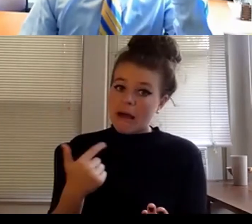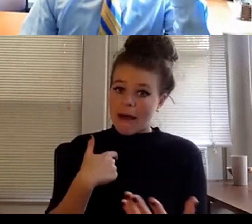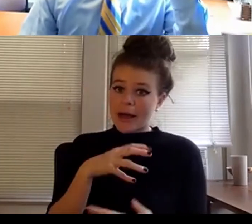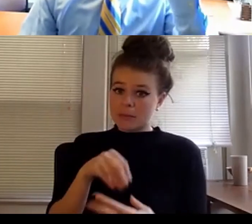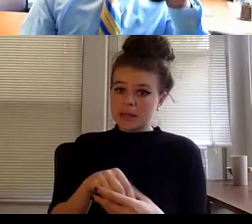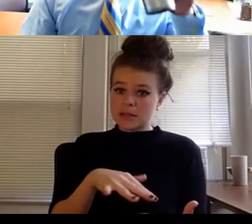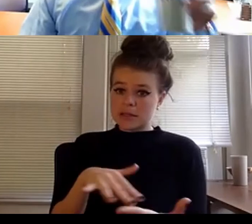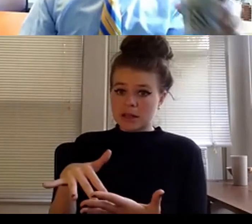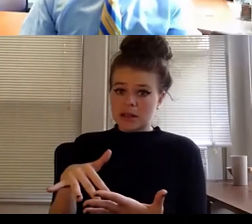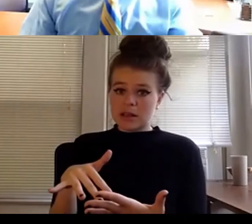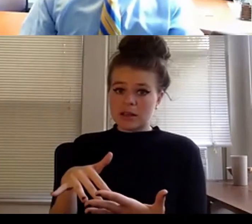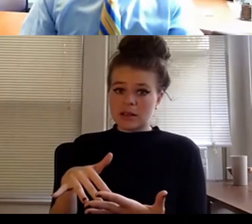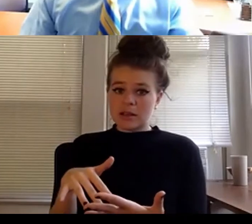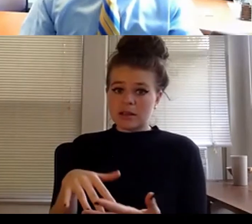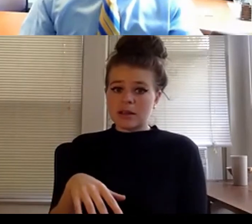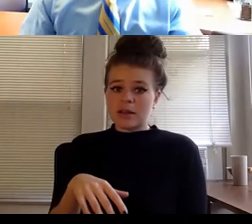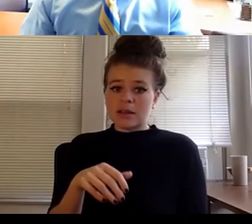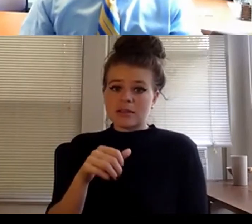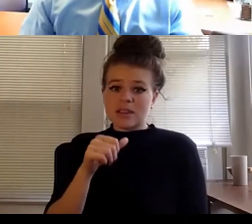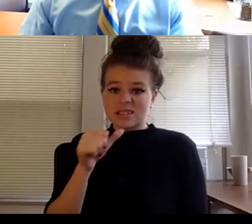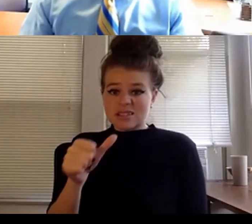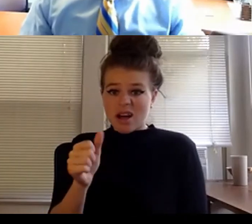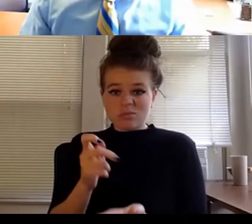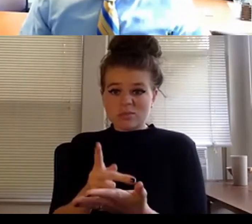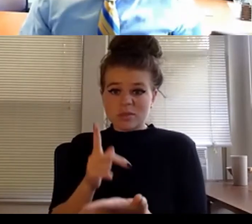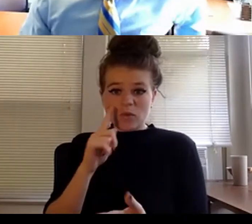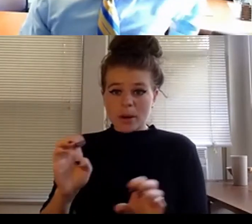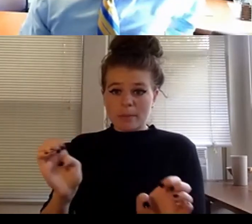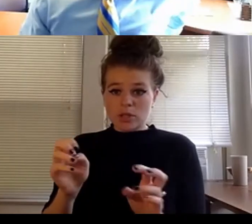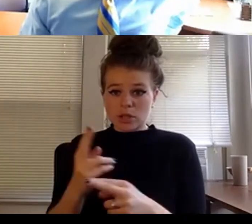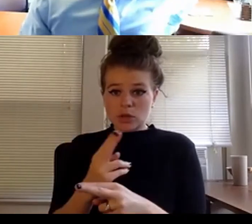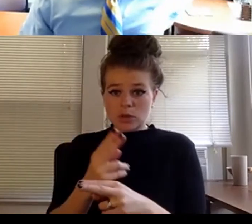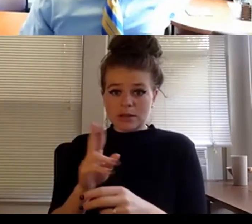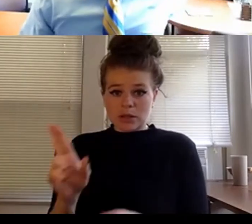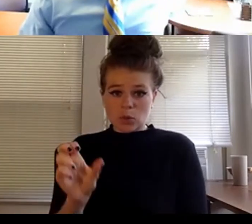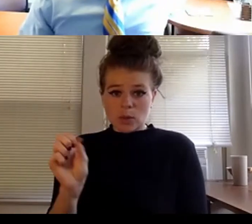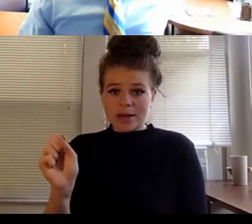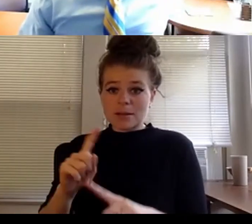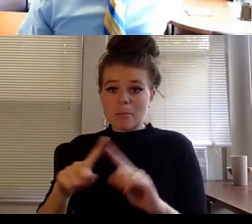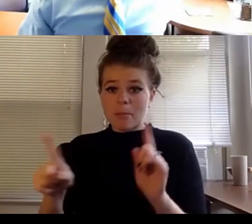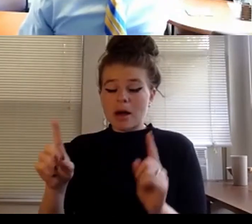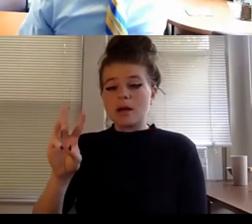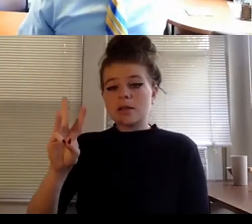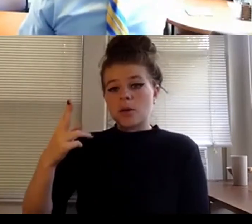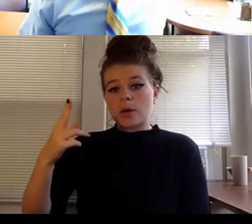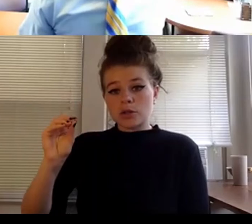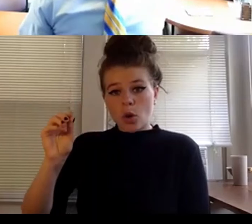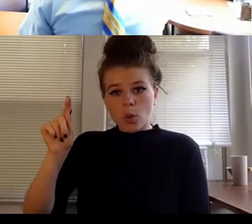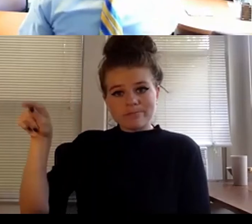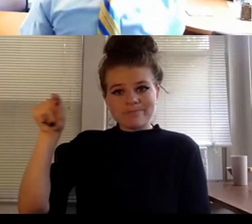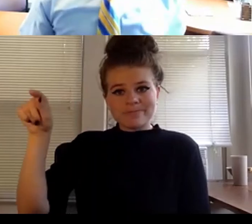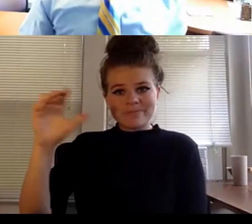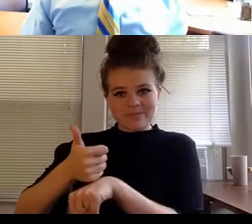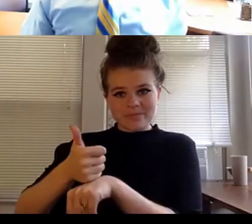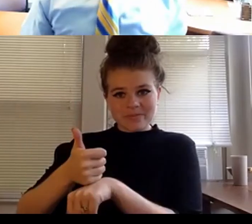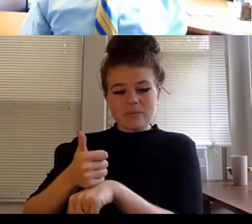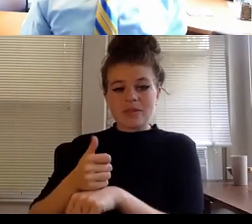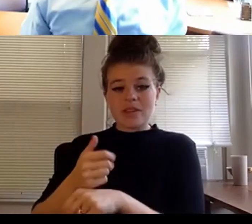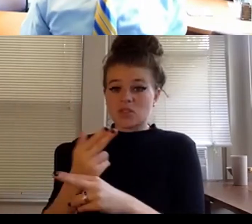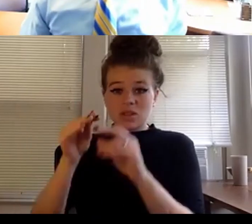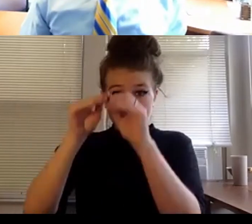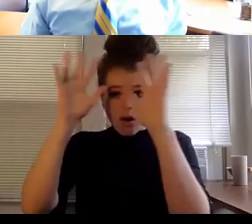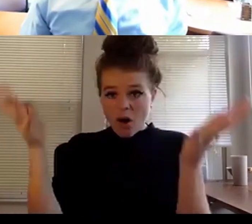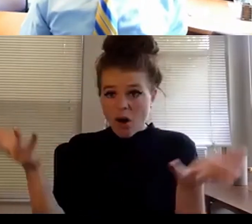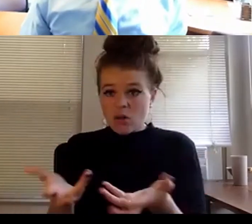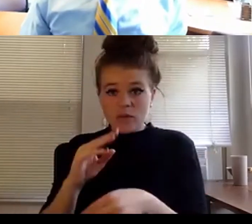not authorized for emergency use in the United States, but has been authorized by the World Health Organization, and it's being used all over the world.